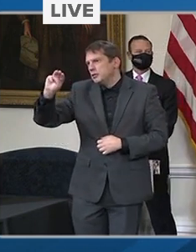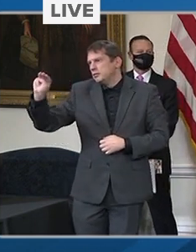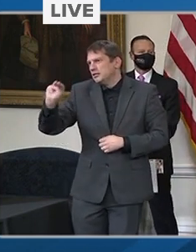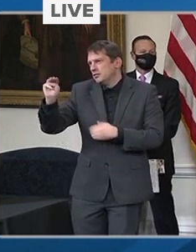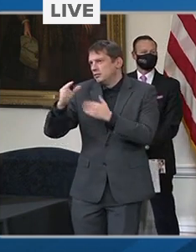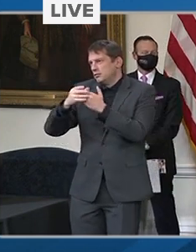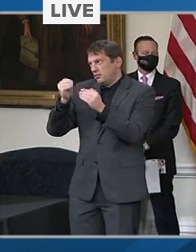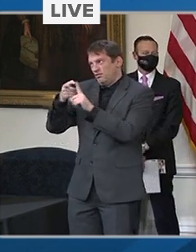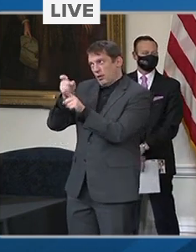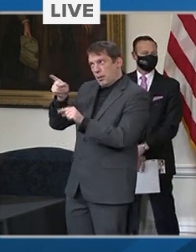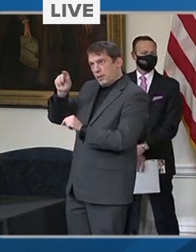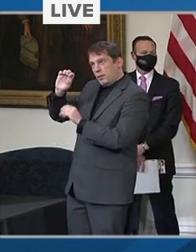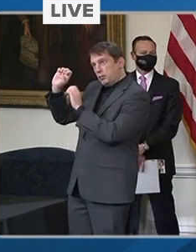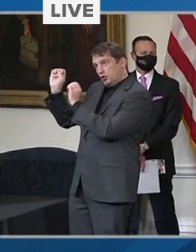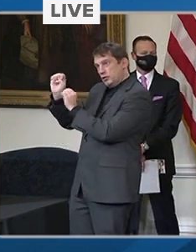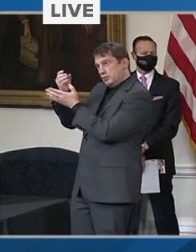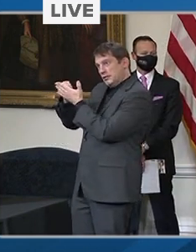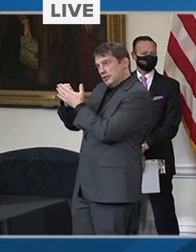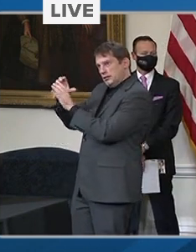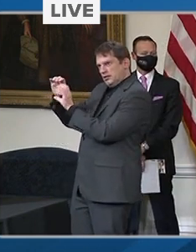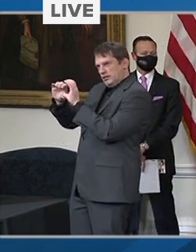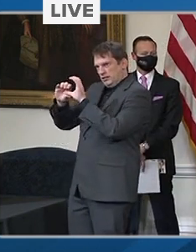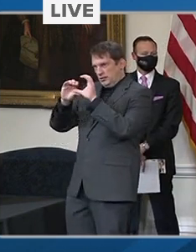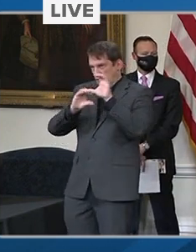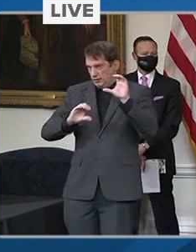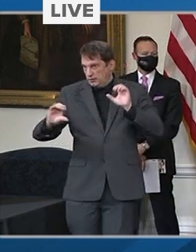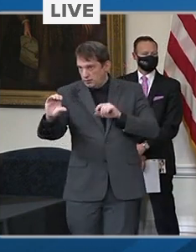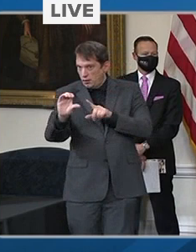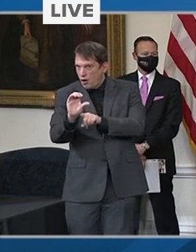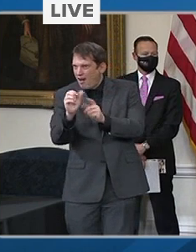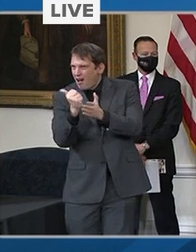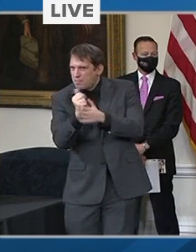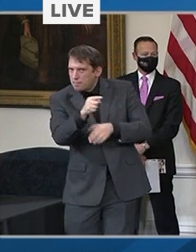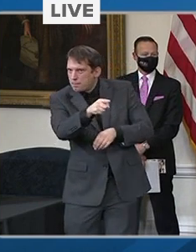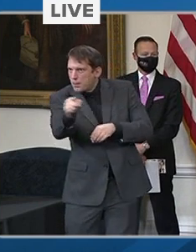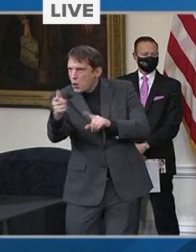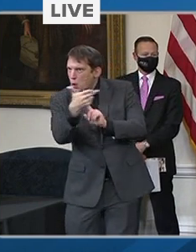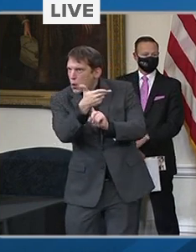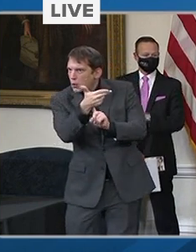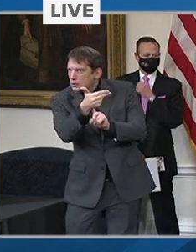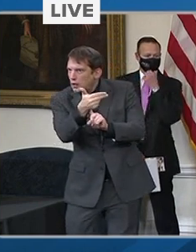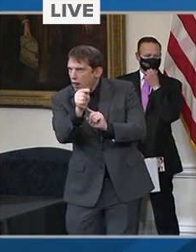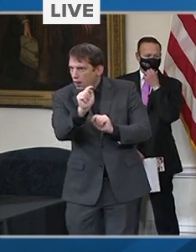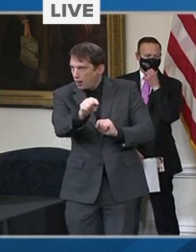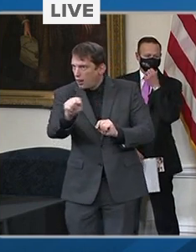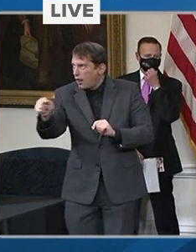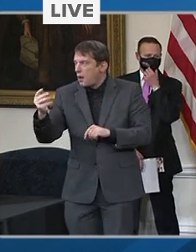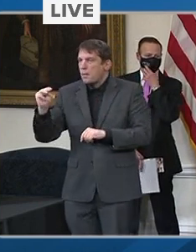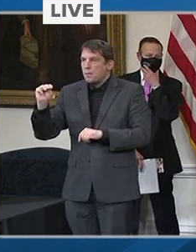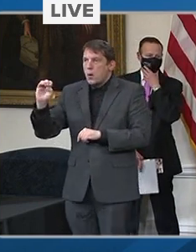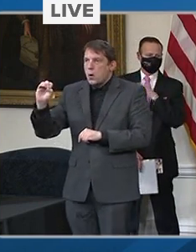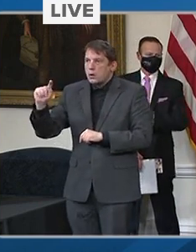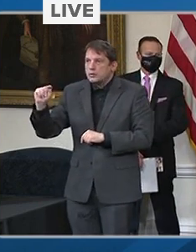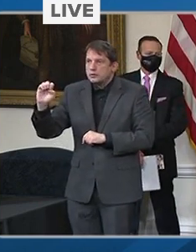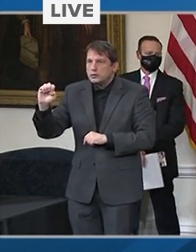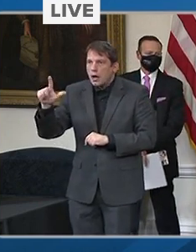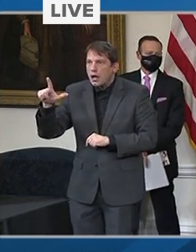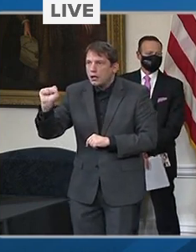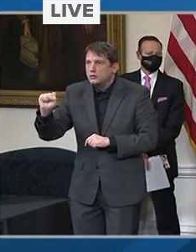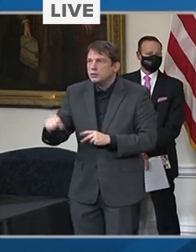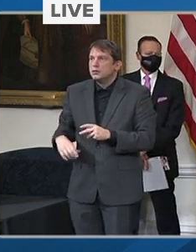emergency rapid response fund to help hotels, motels, and hospitality businesses across the